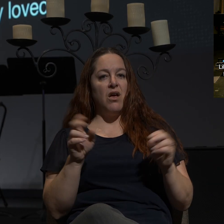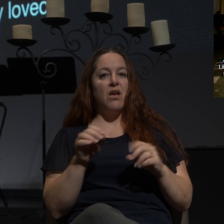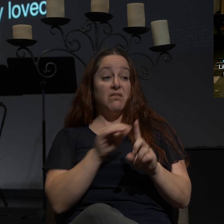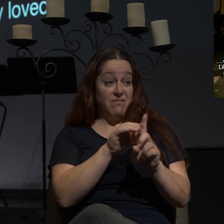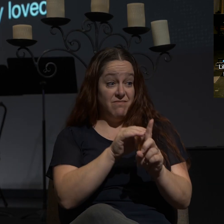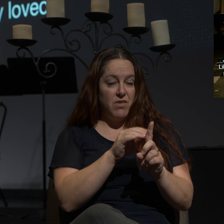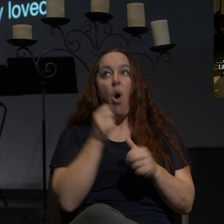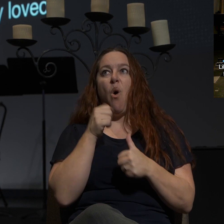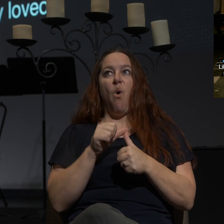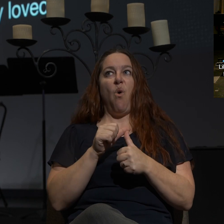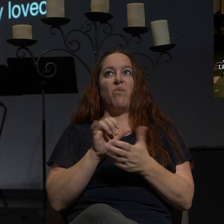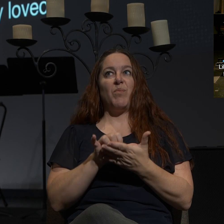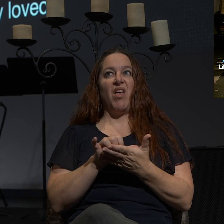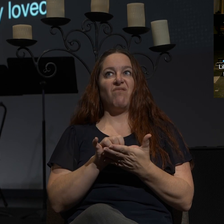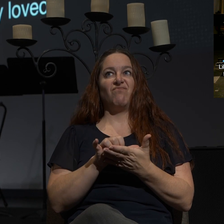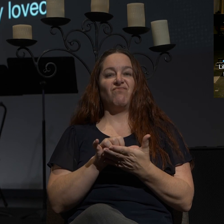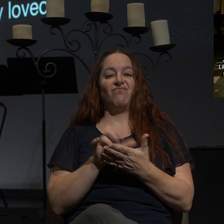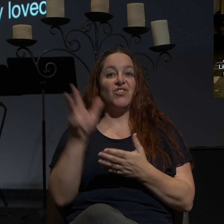yeah, I remember that.